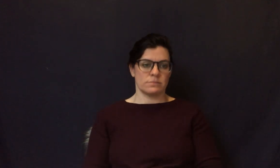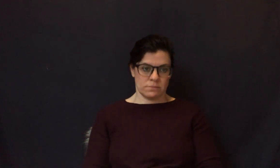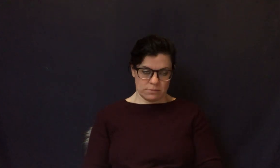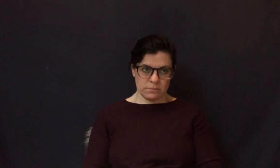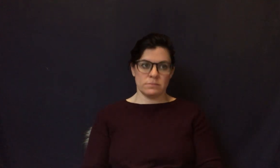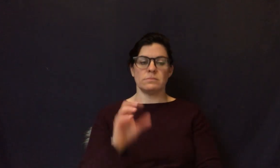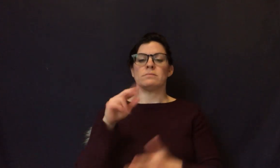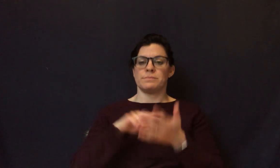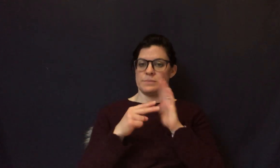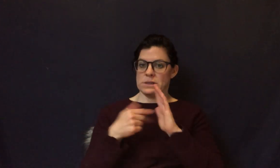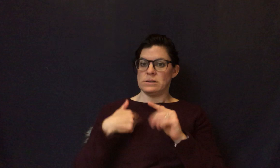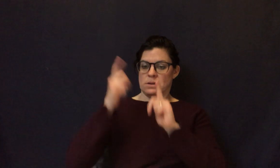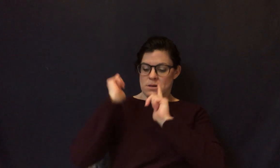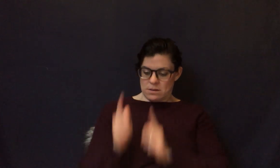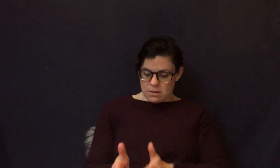stand for, Megan?